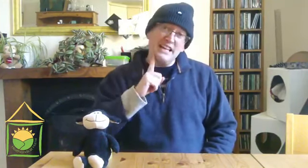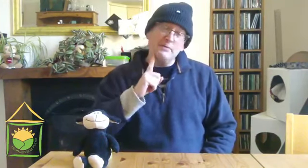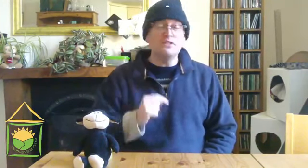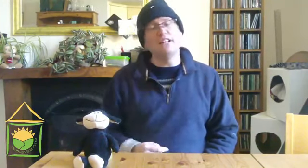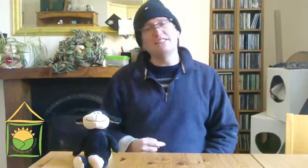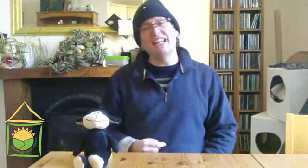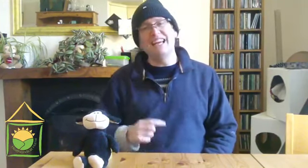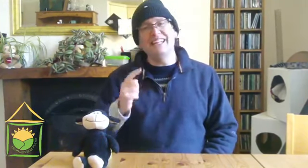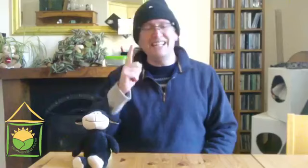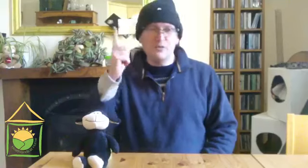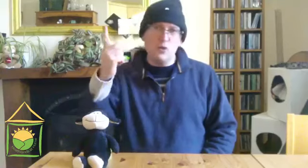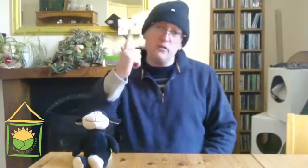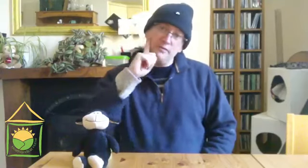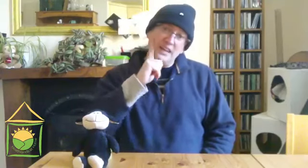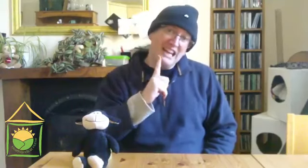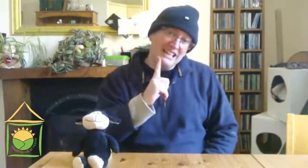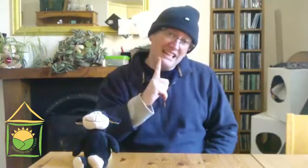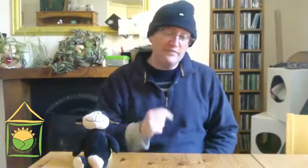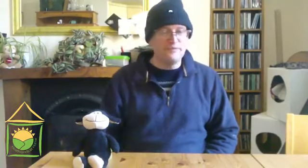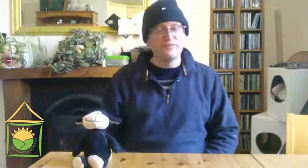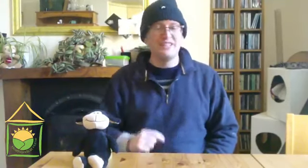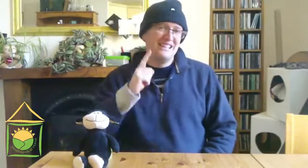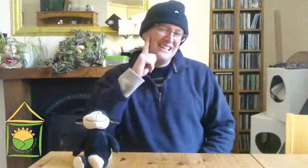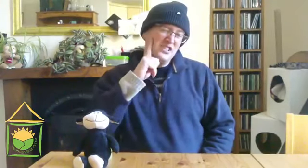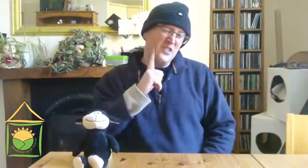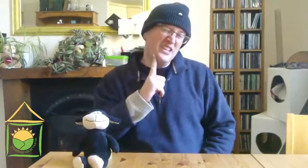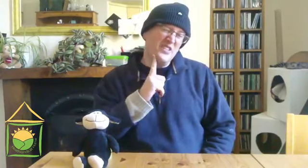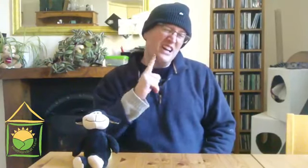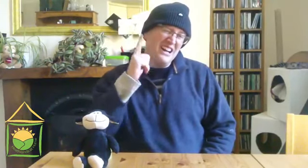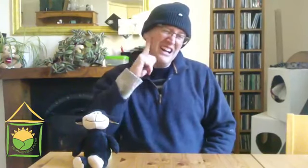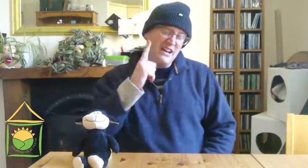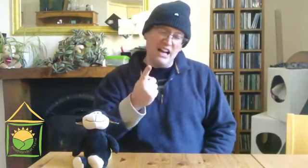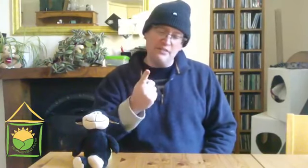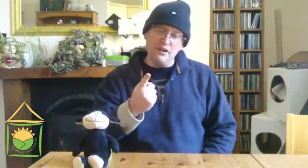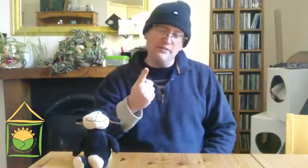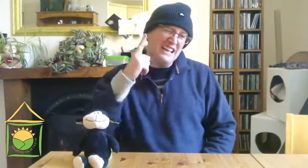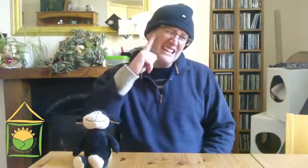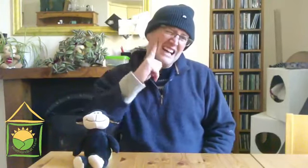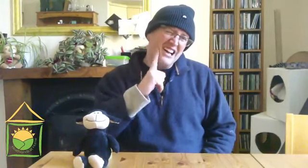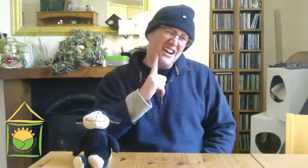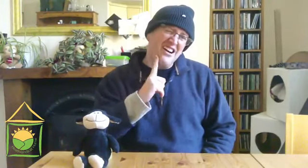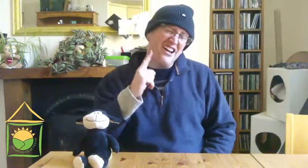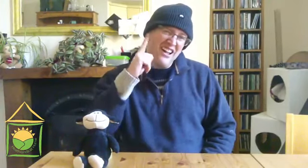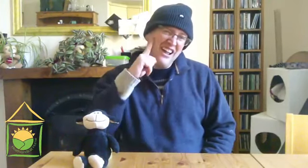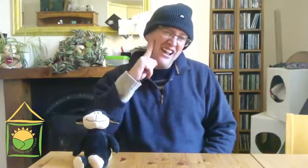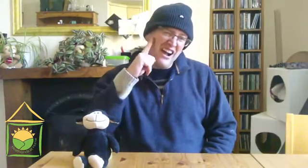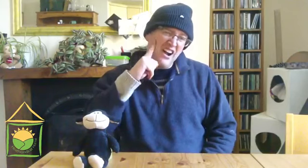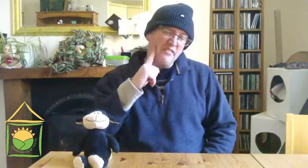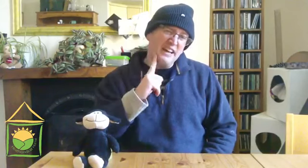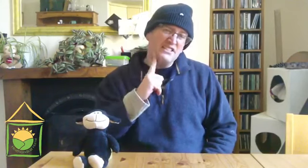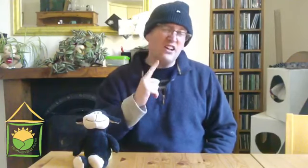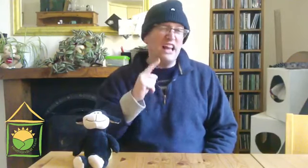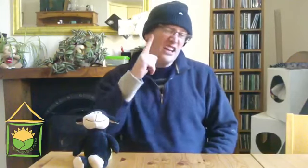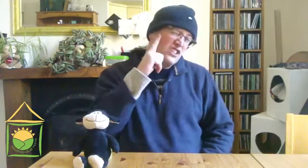so that's the lady. One for the lady. So we do our finger down our face like that, because she's